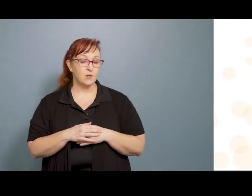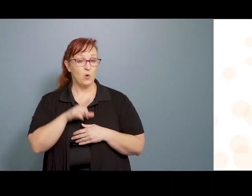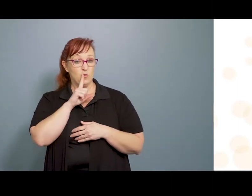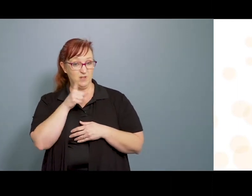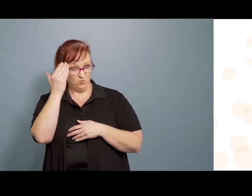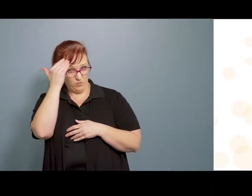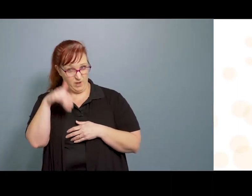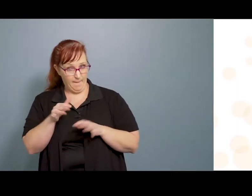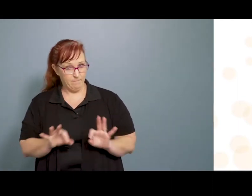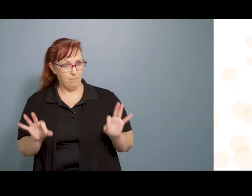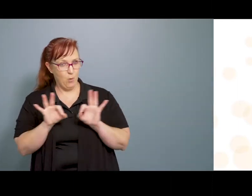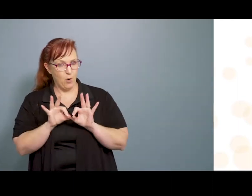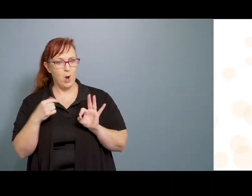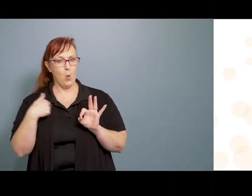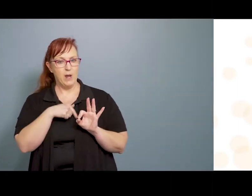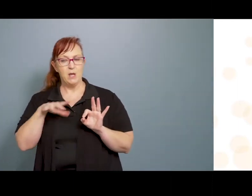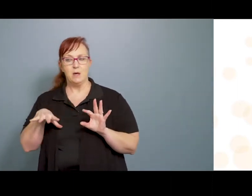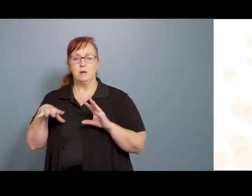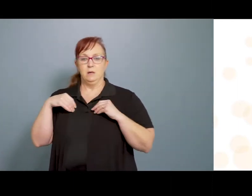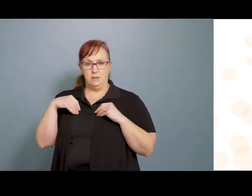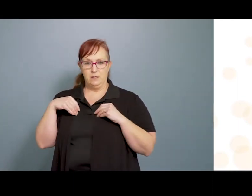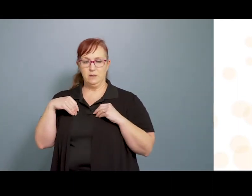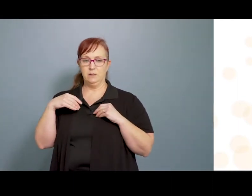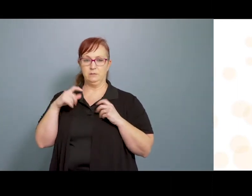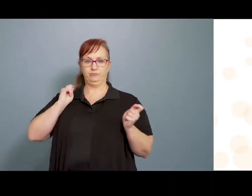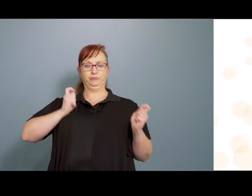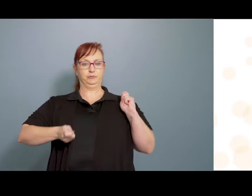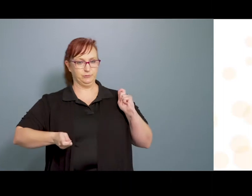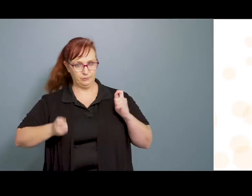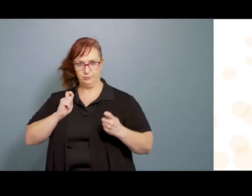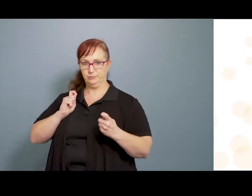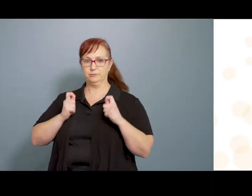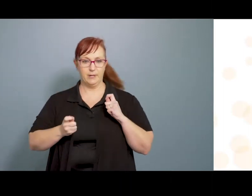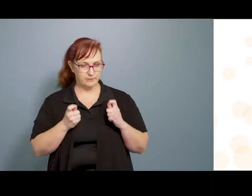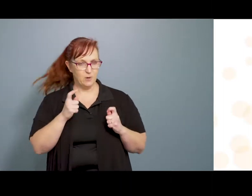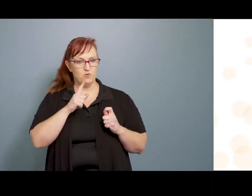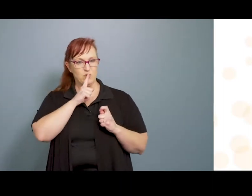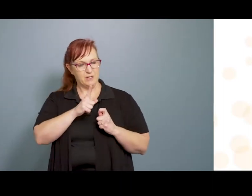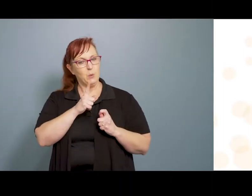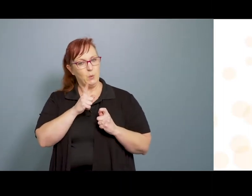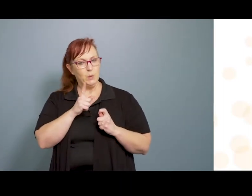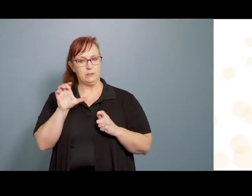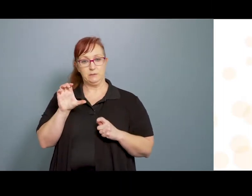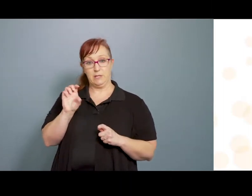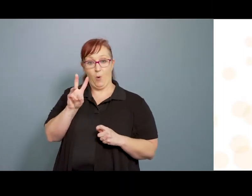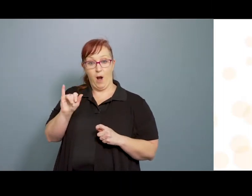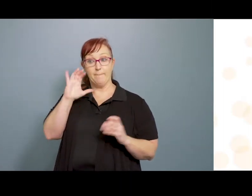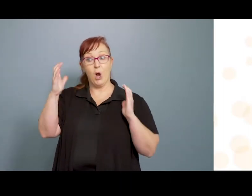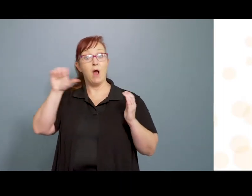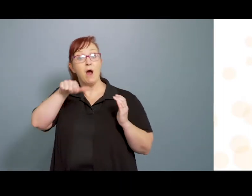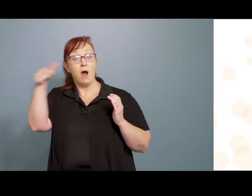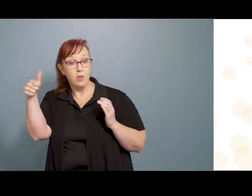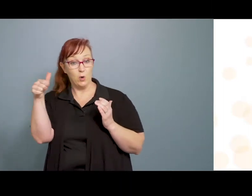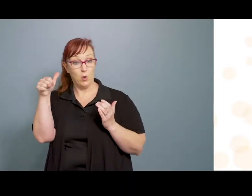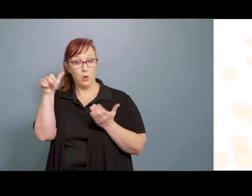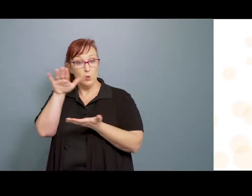really important that we embrace the kinds of changes, and we've proven in the past that CWI, more than any other school in the region,